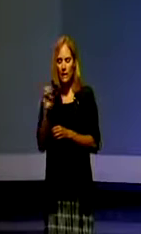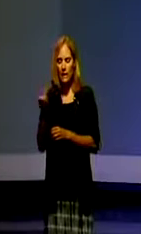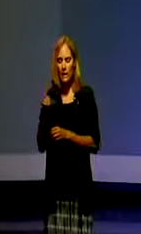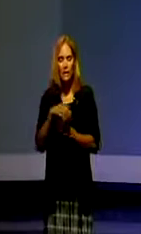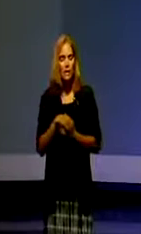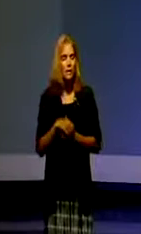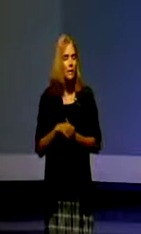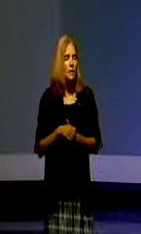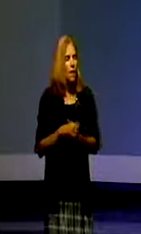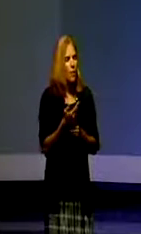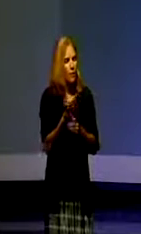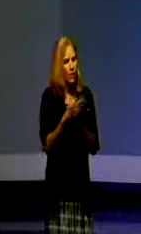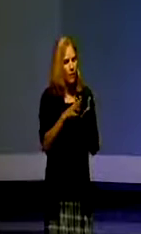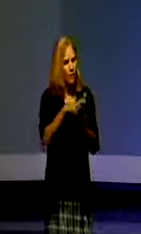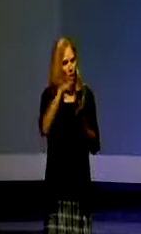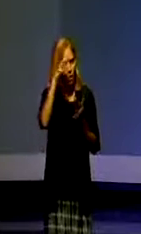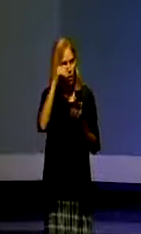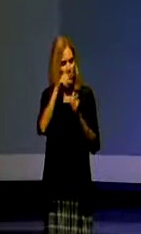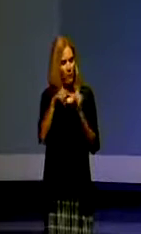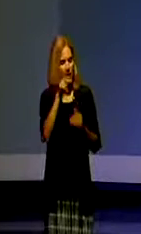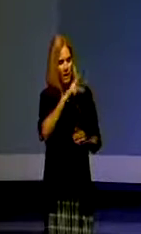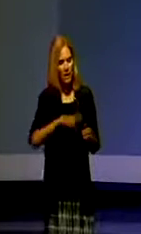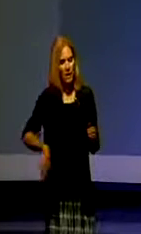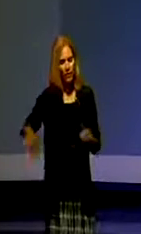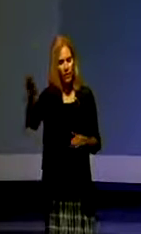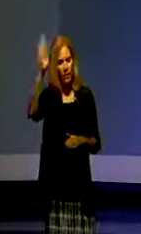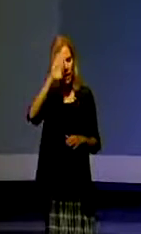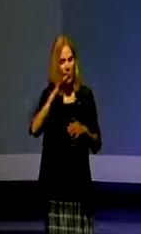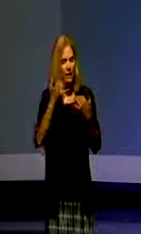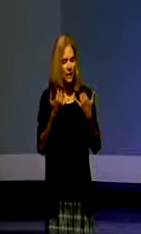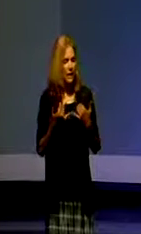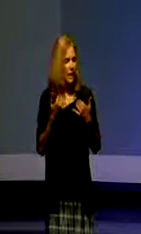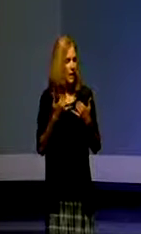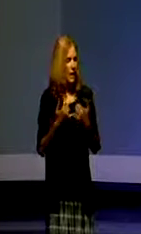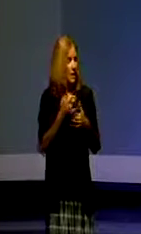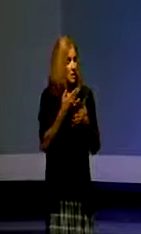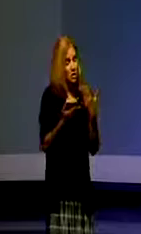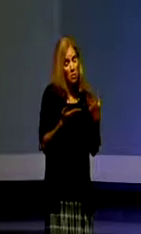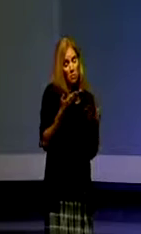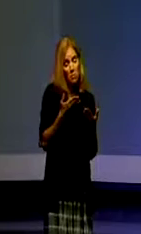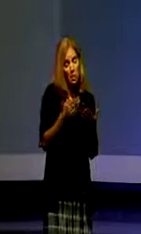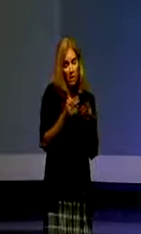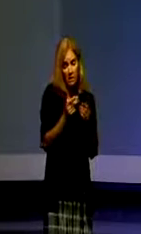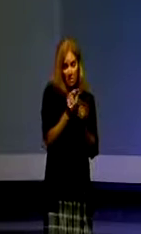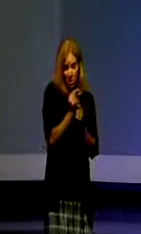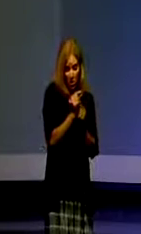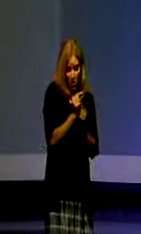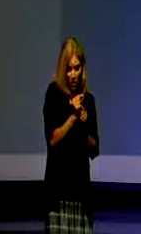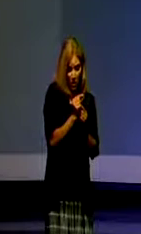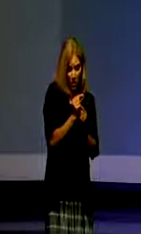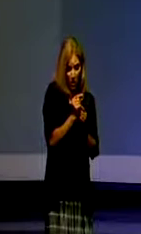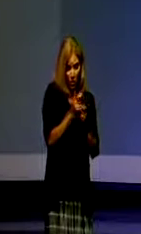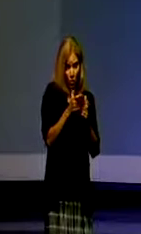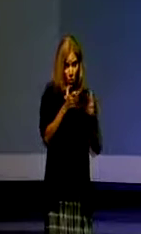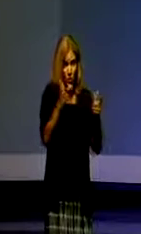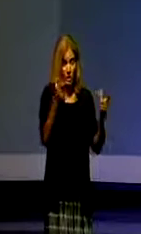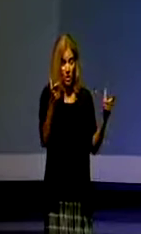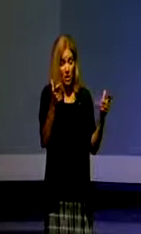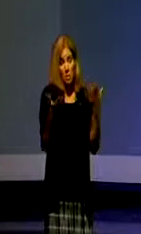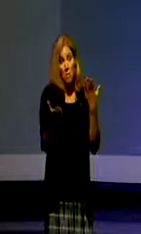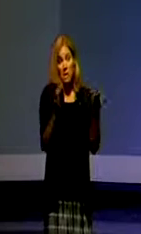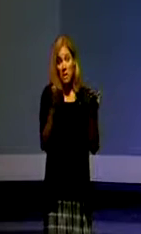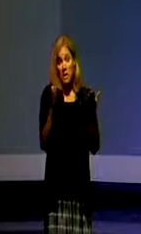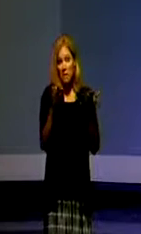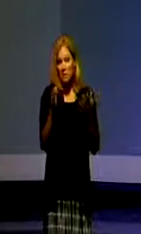going to be learning about the kingdom of God today is that though it may start small, it grows large. And though it may